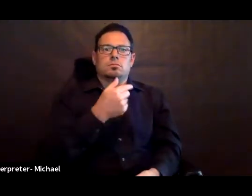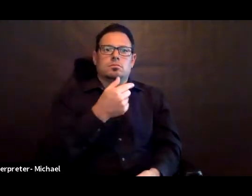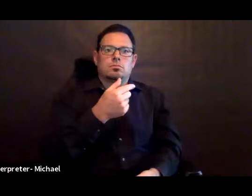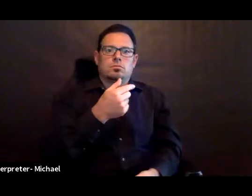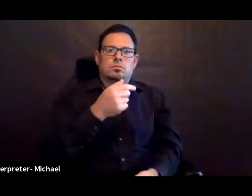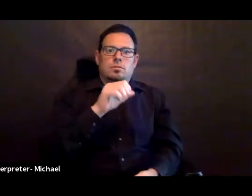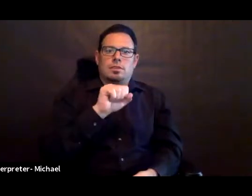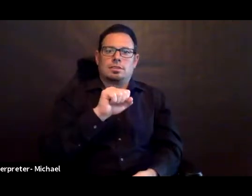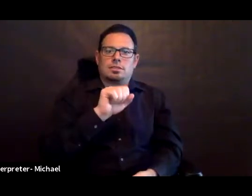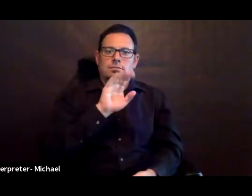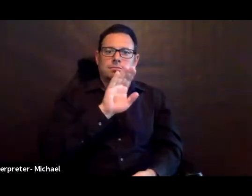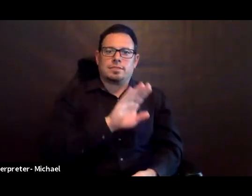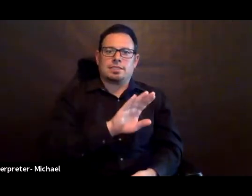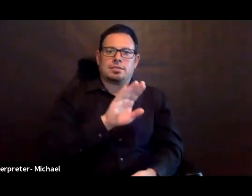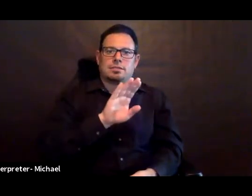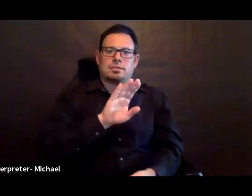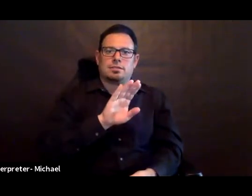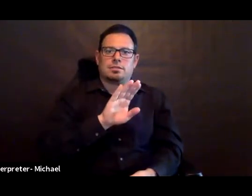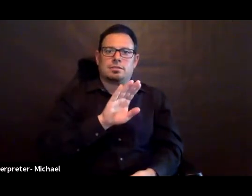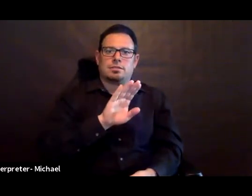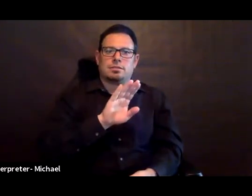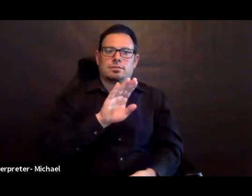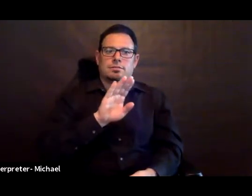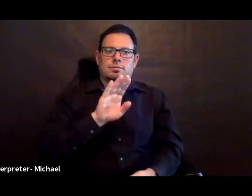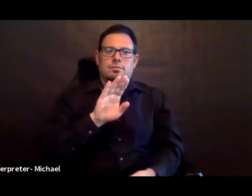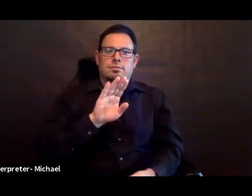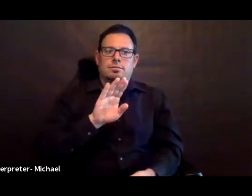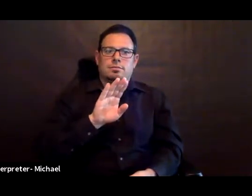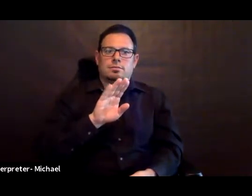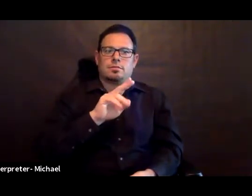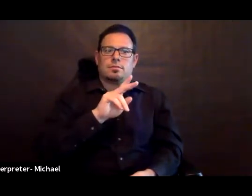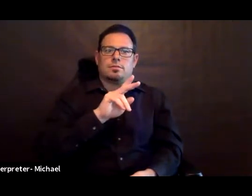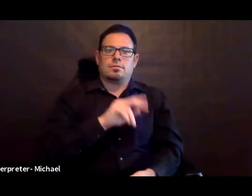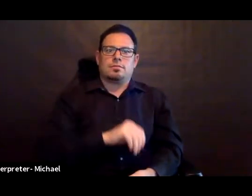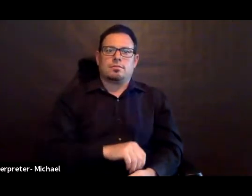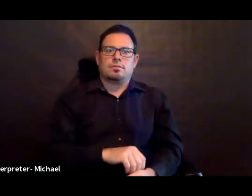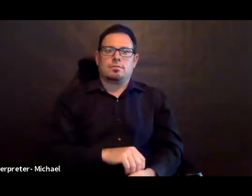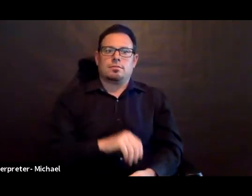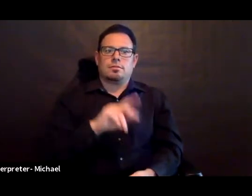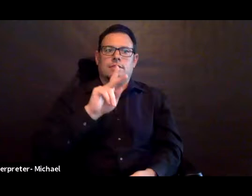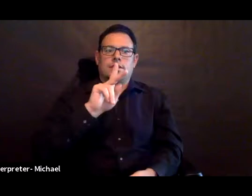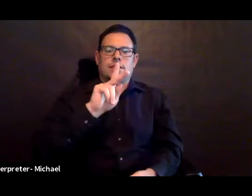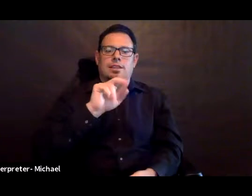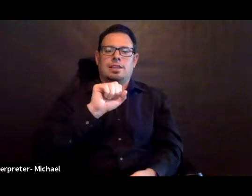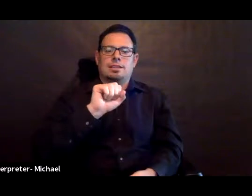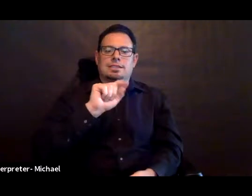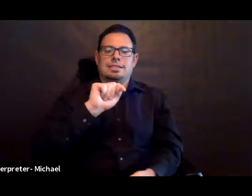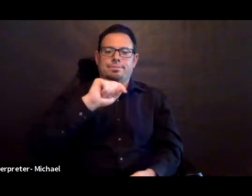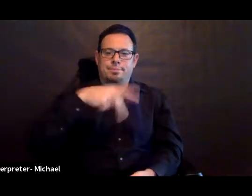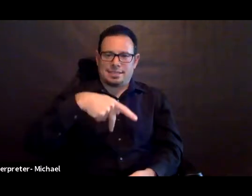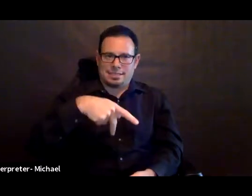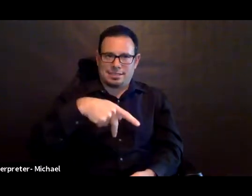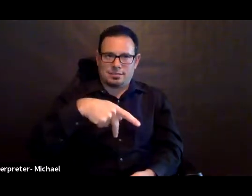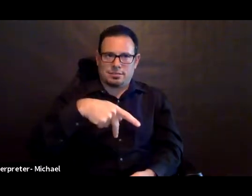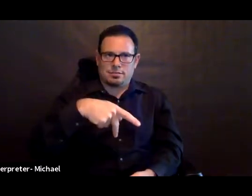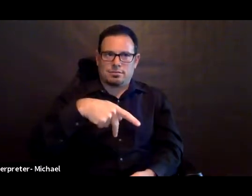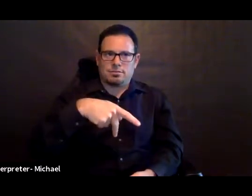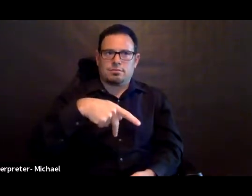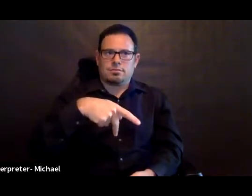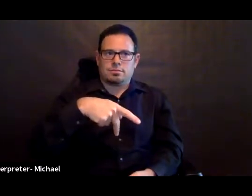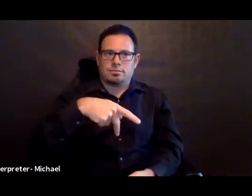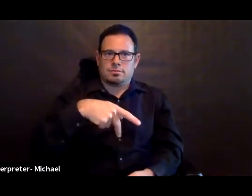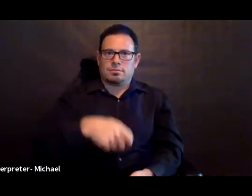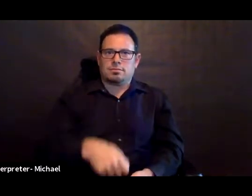So how concerned should the people in Minnesota be who received the Pfizer vaccine? We've been hearing about this Israel study, apparently it's a small